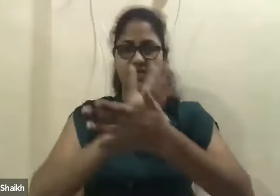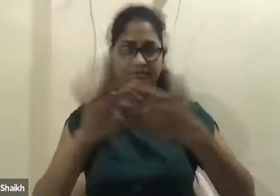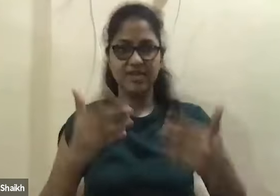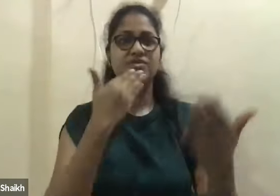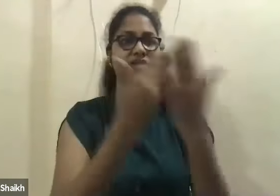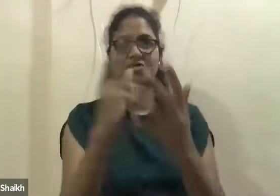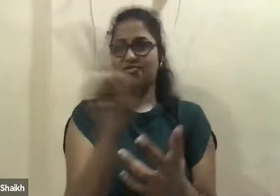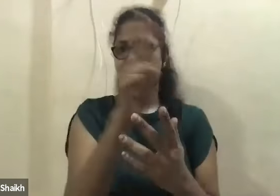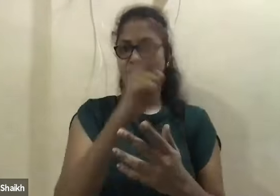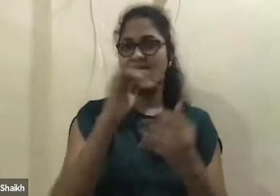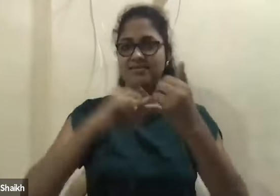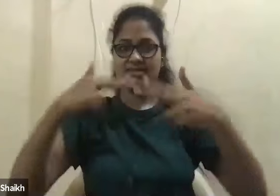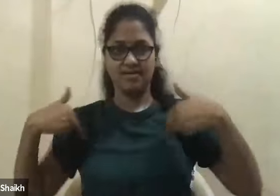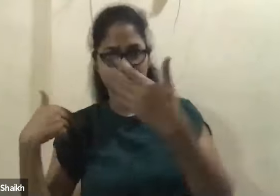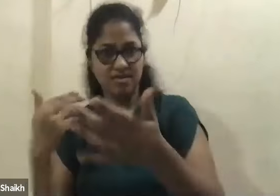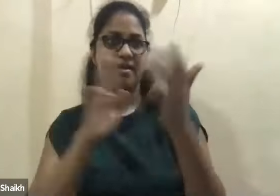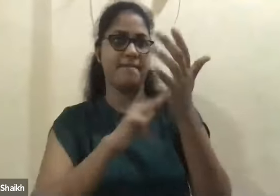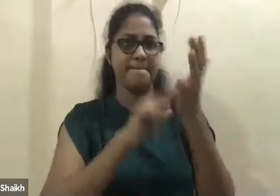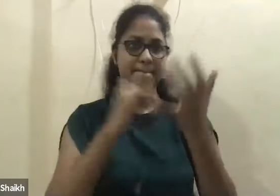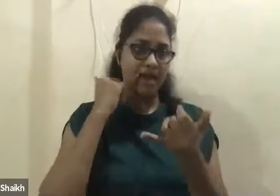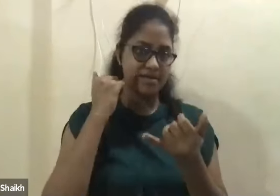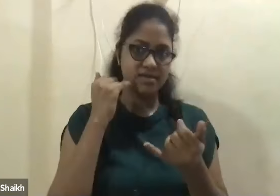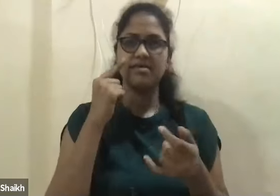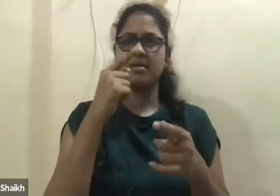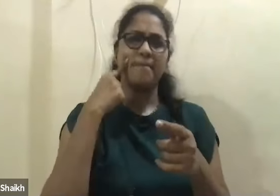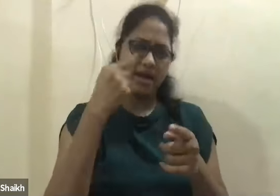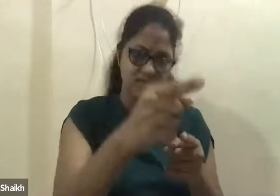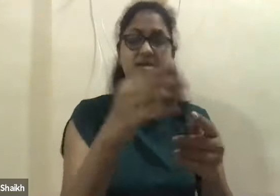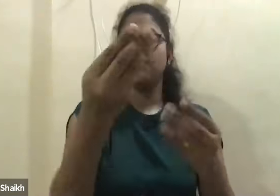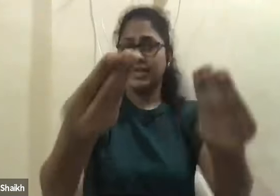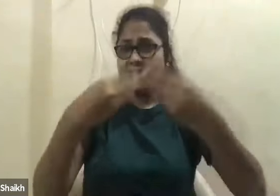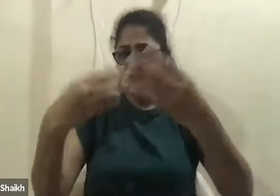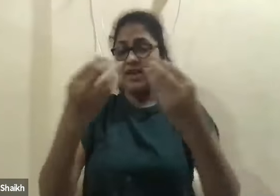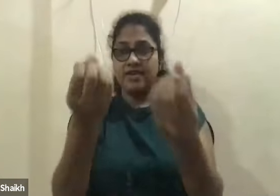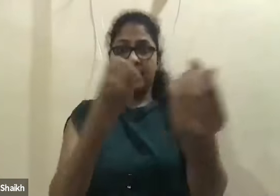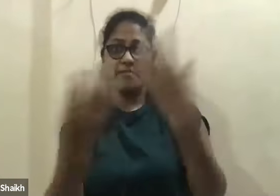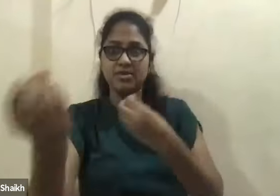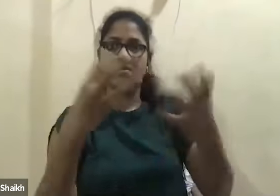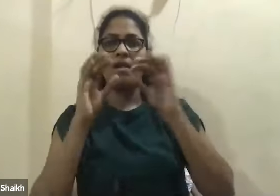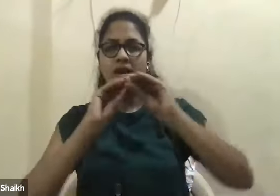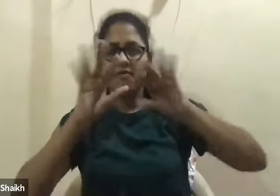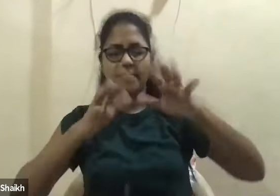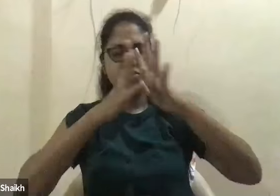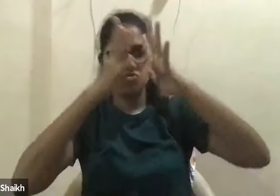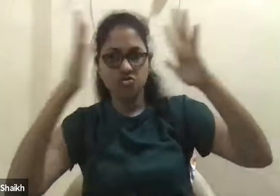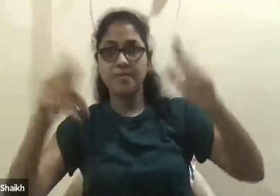Mansi. You provided us with a lot of information. We got to know the lawyer's perspective and the